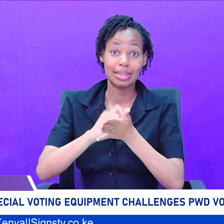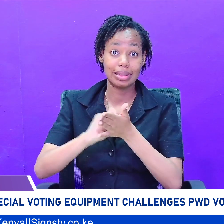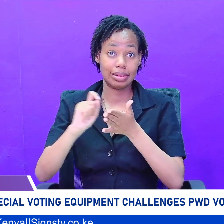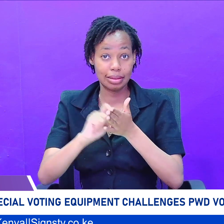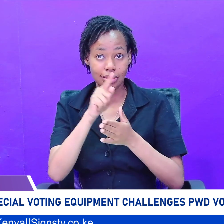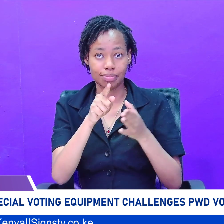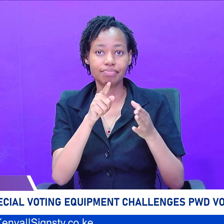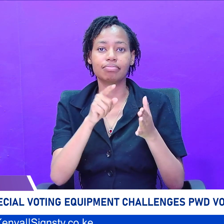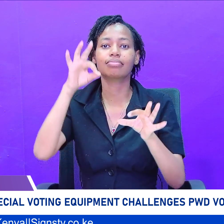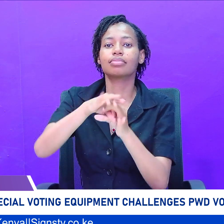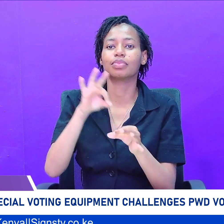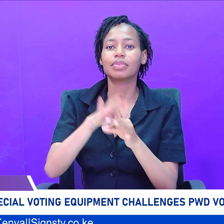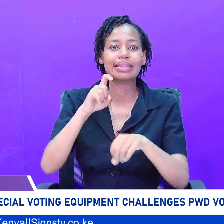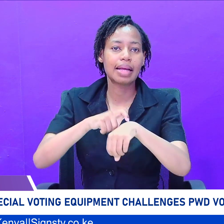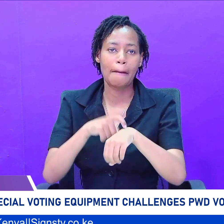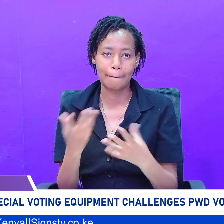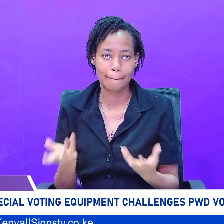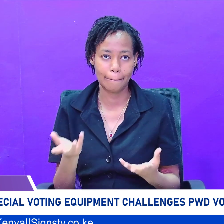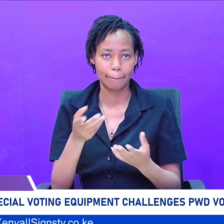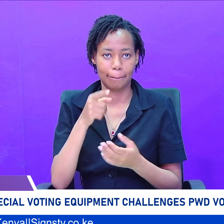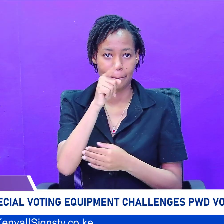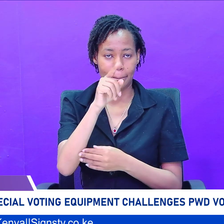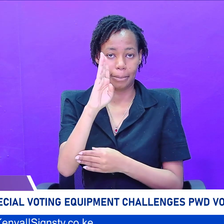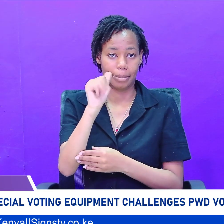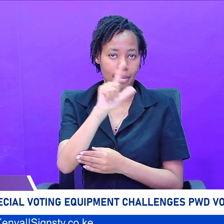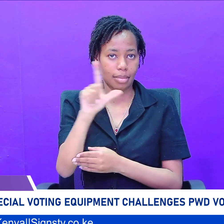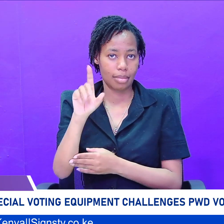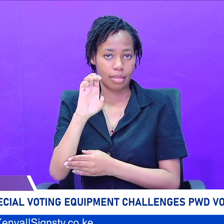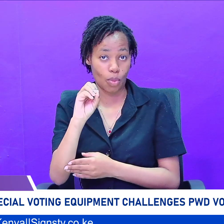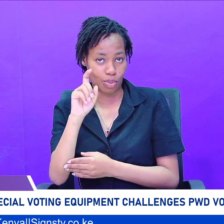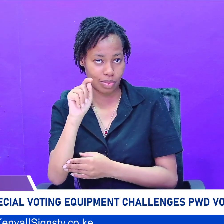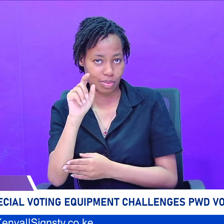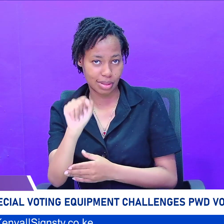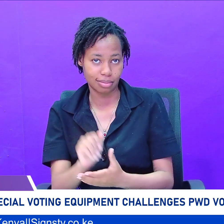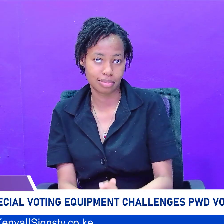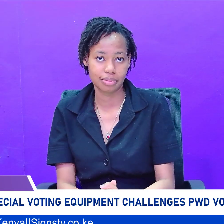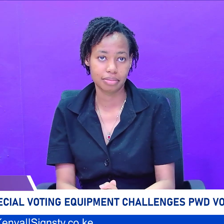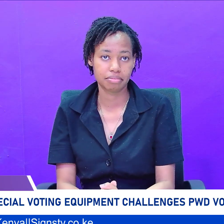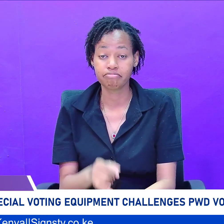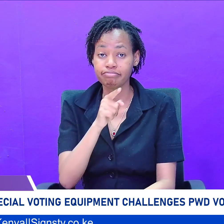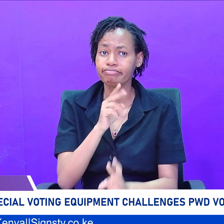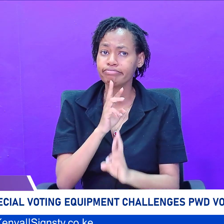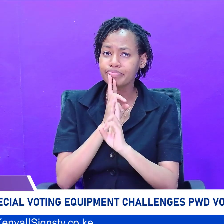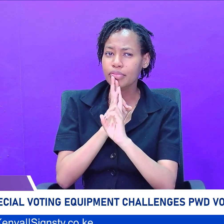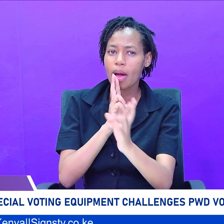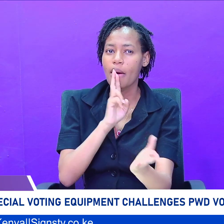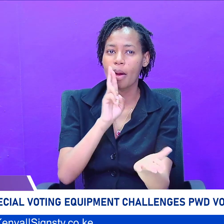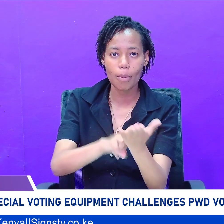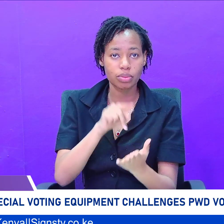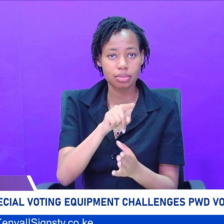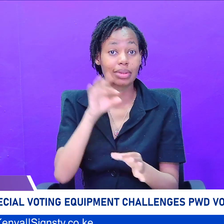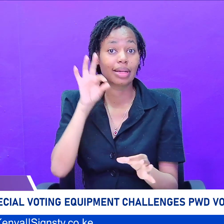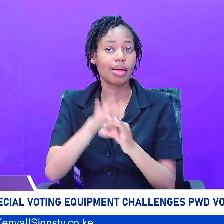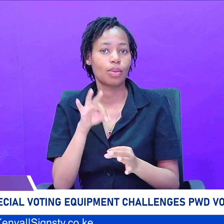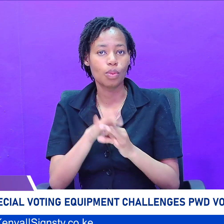absence of specialized equipment designed to help PWDs maintain the secrecy of the vote while